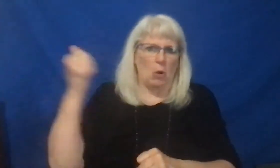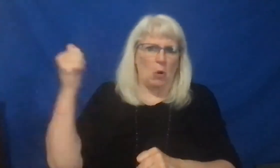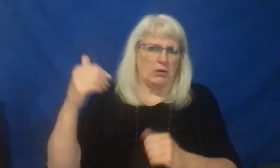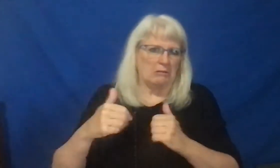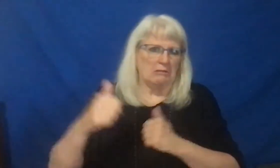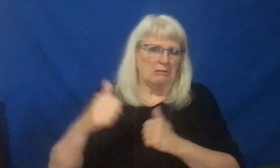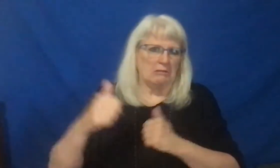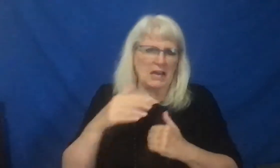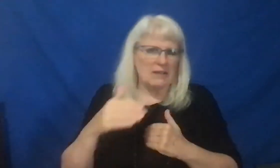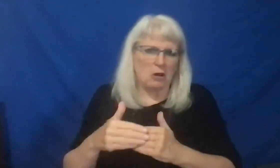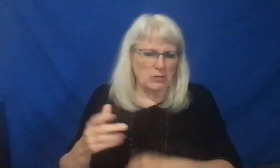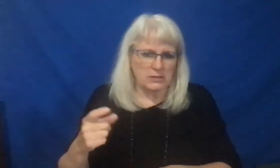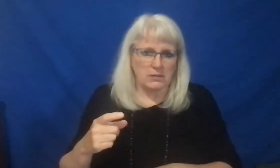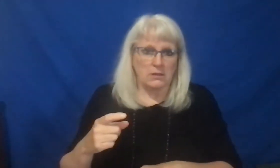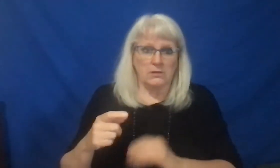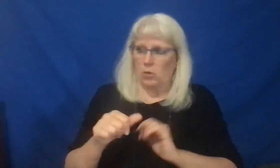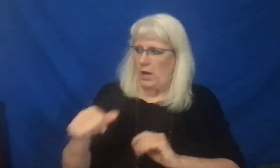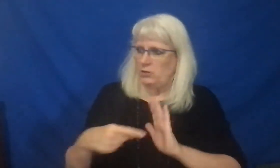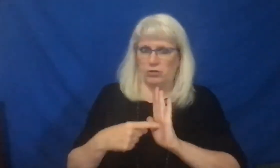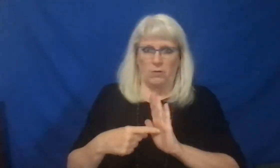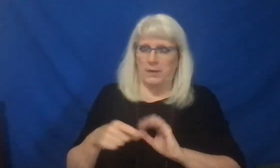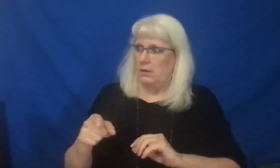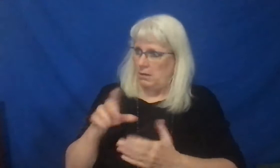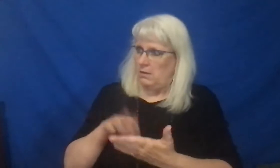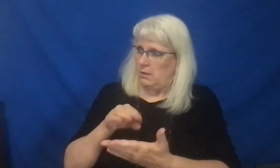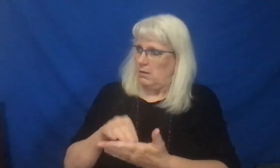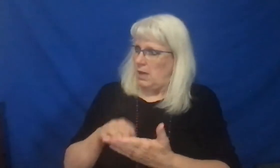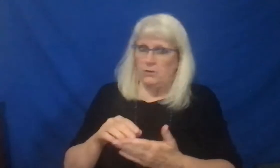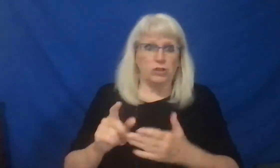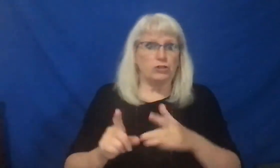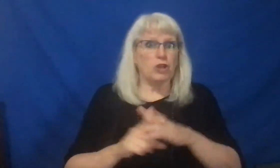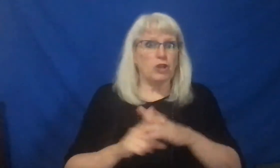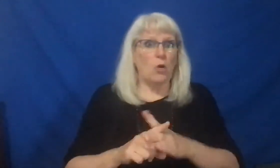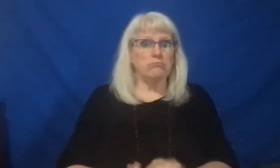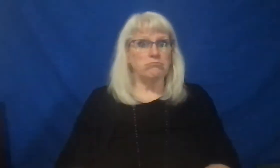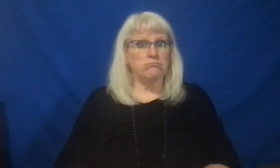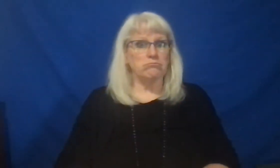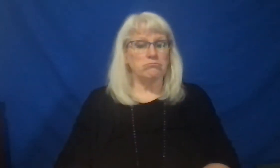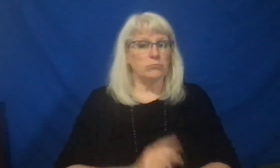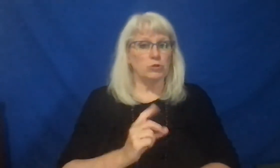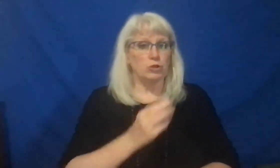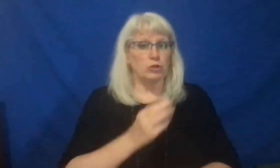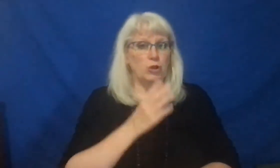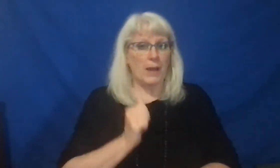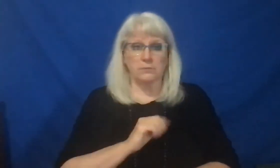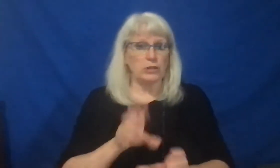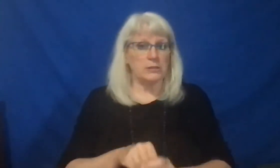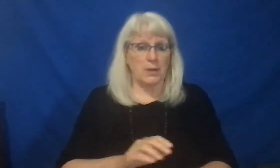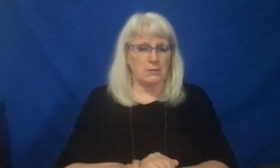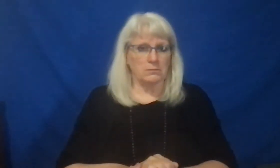showed me what it looks like to show up, and to what it looks like to participate, even at